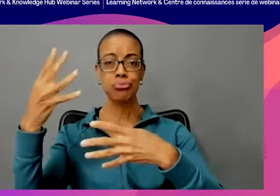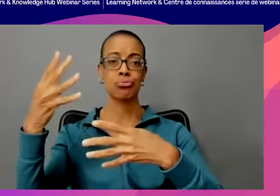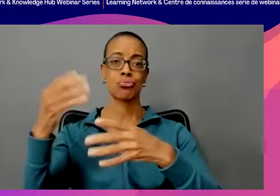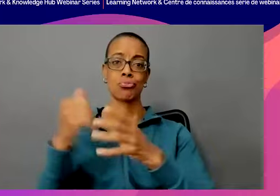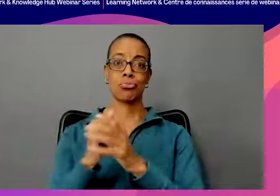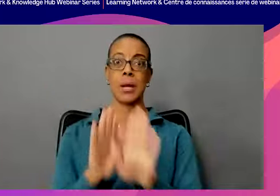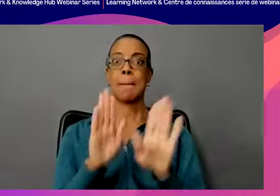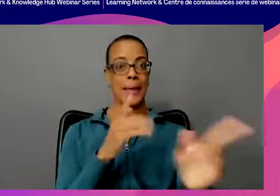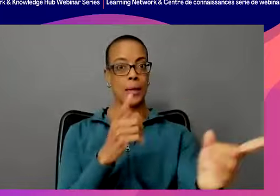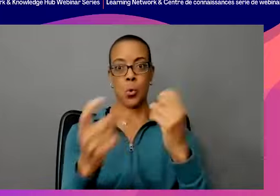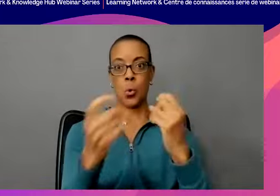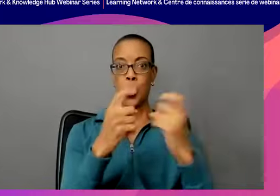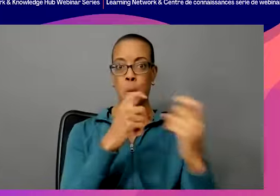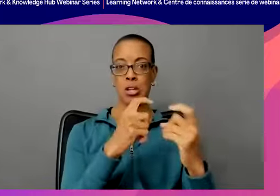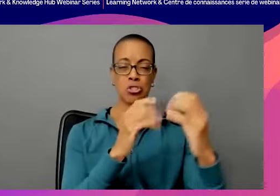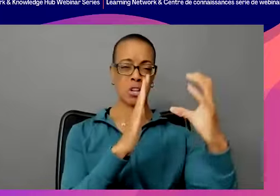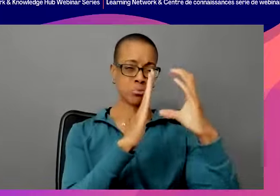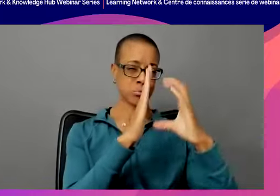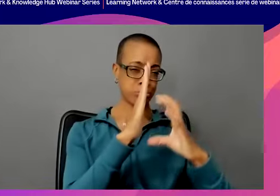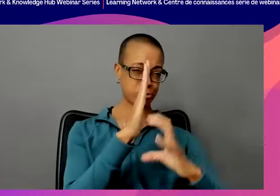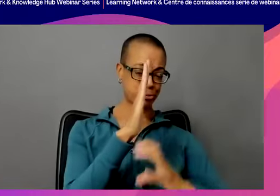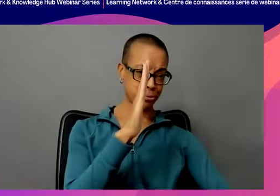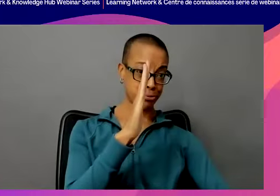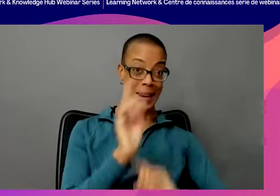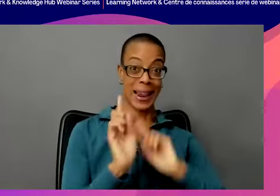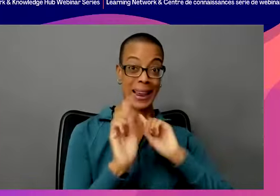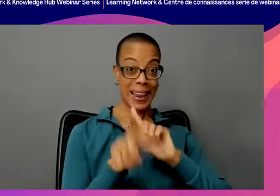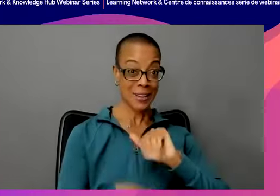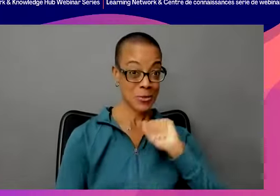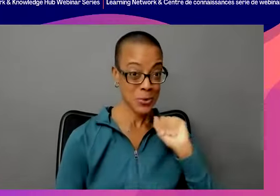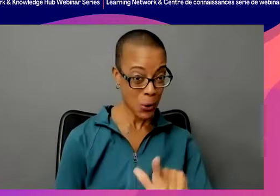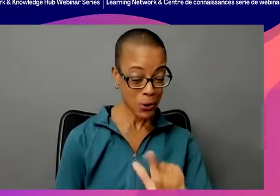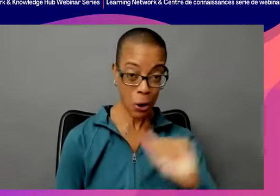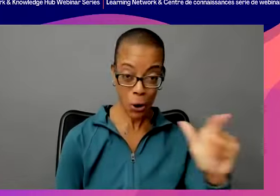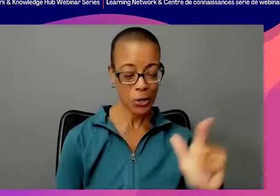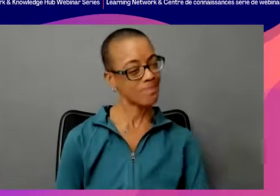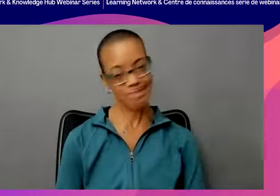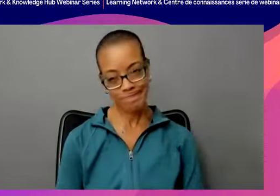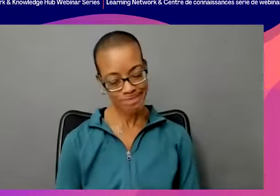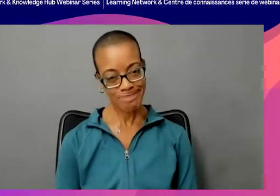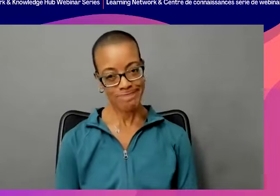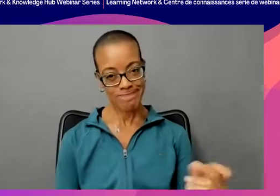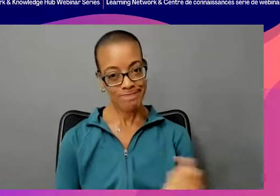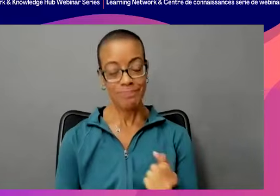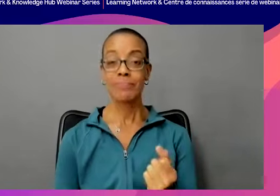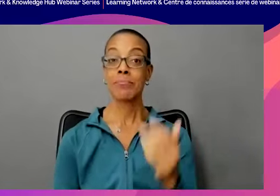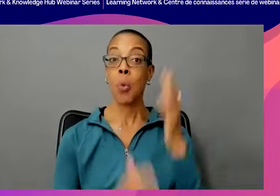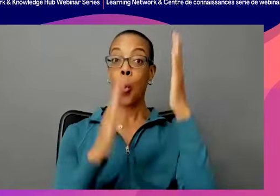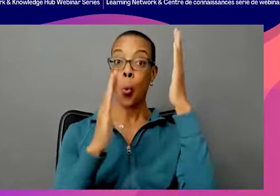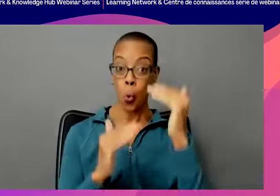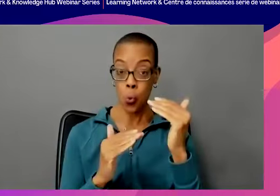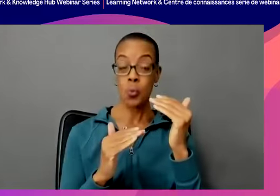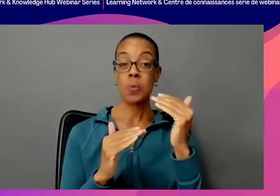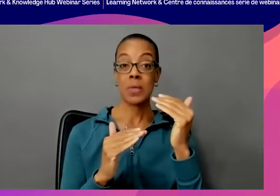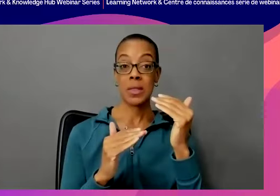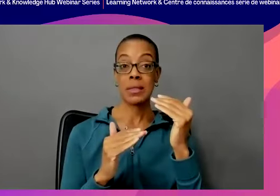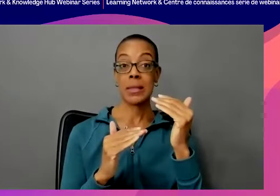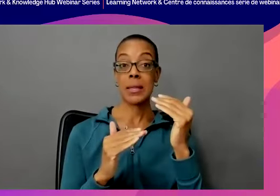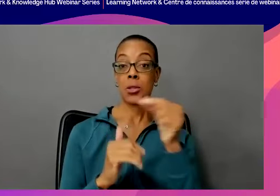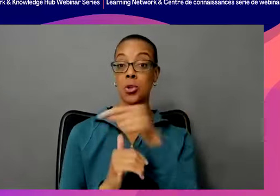incredible questions, and we won't be able to get to all of them, but we are hoping that we can share these Q&A with